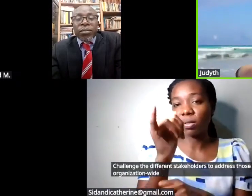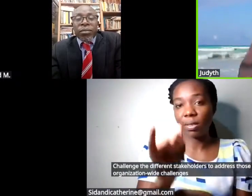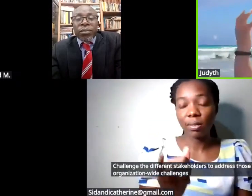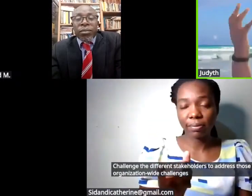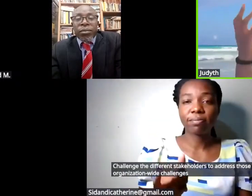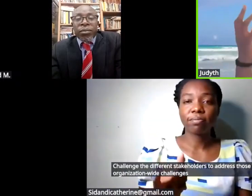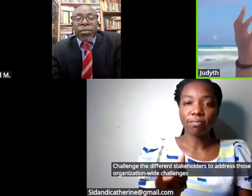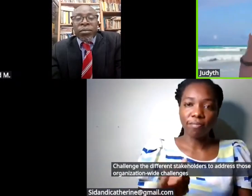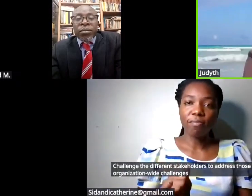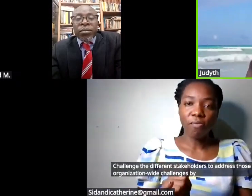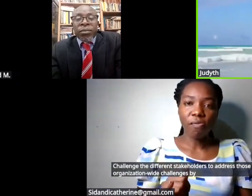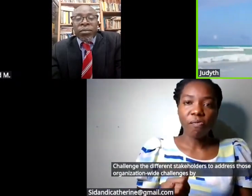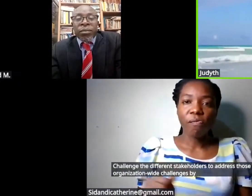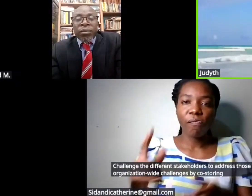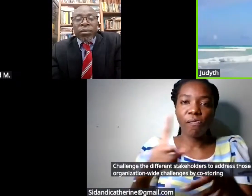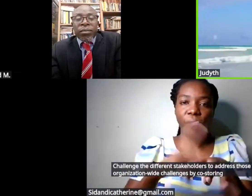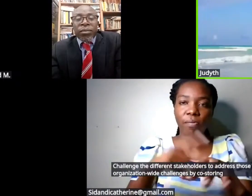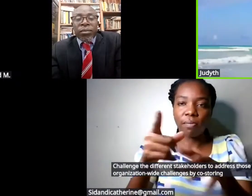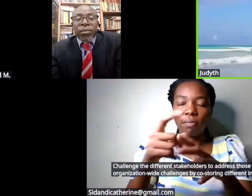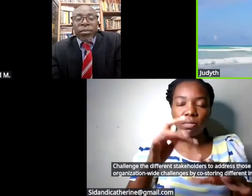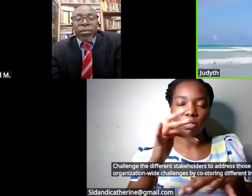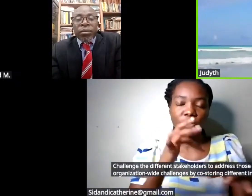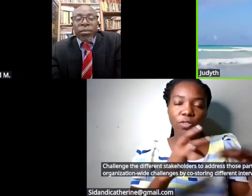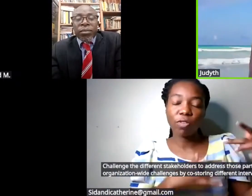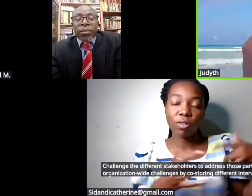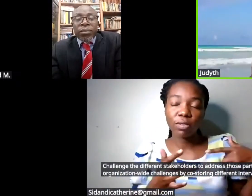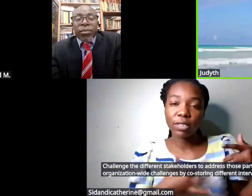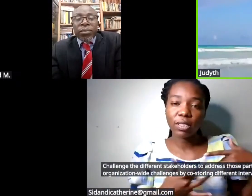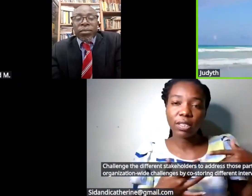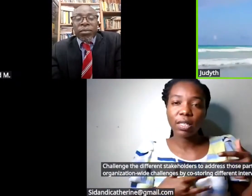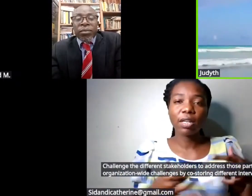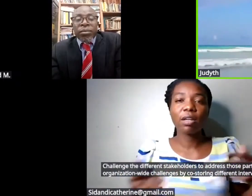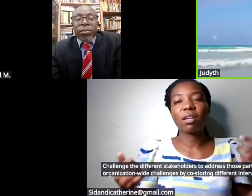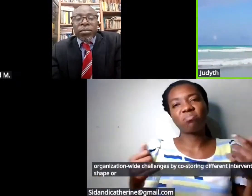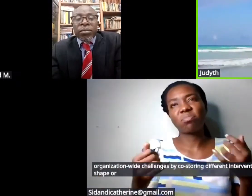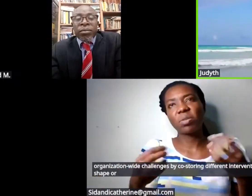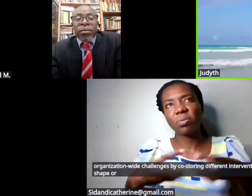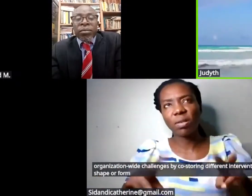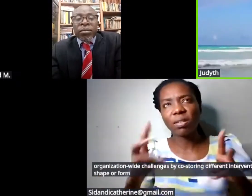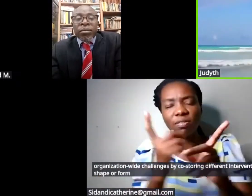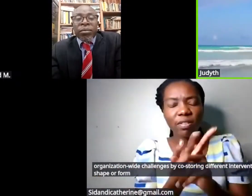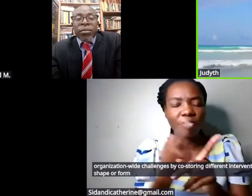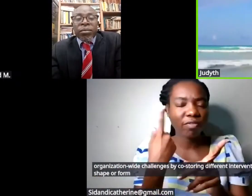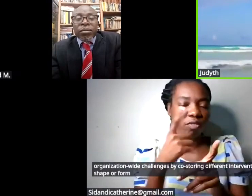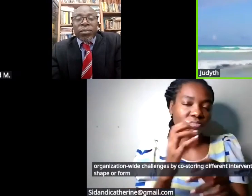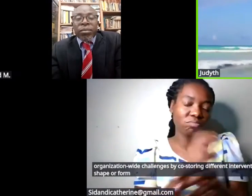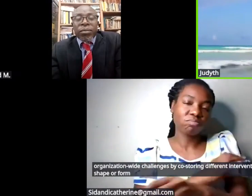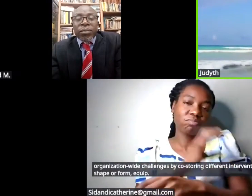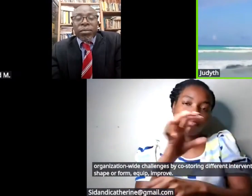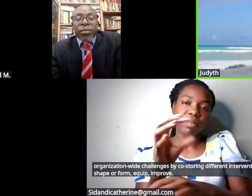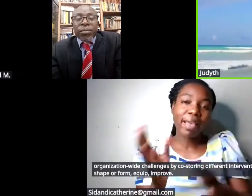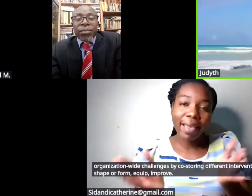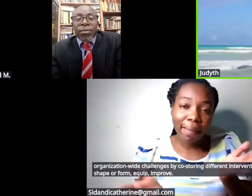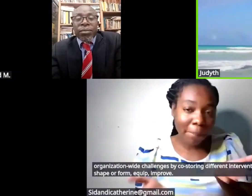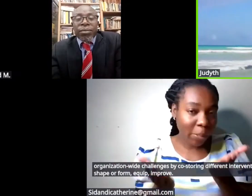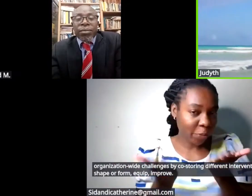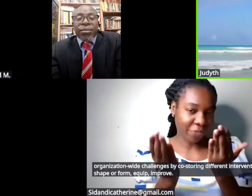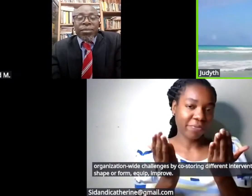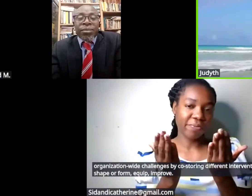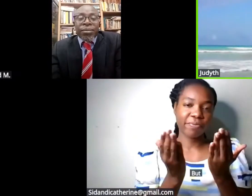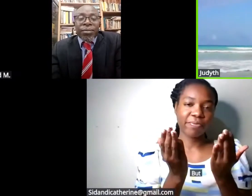by considering different interventions, which in one shape or form equip, improve, but